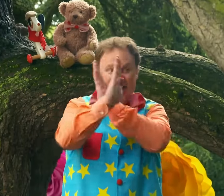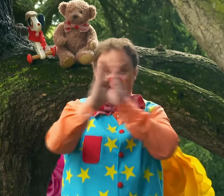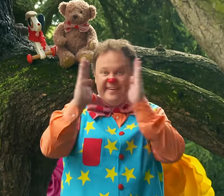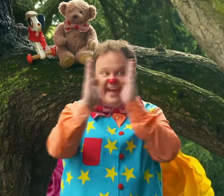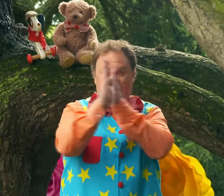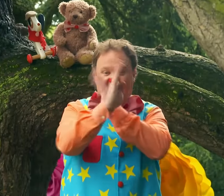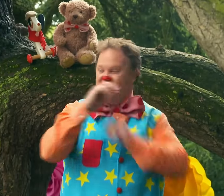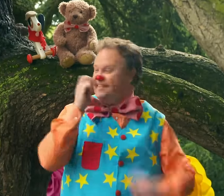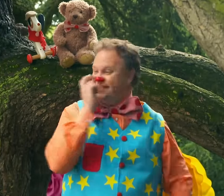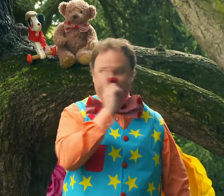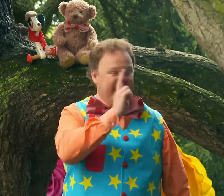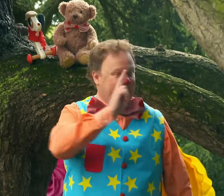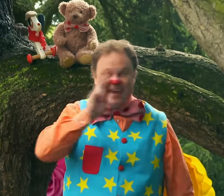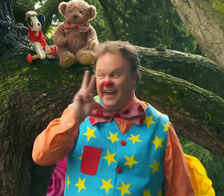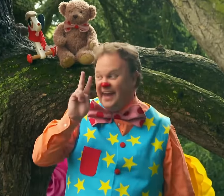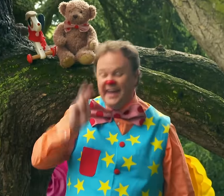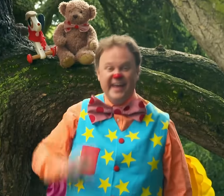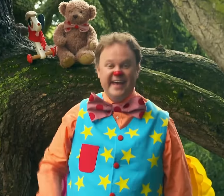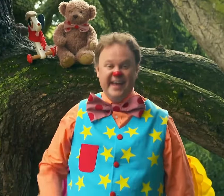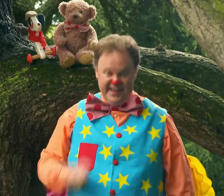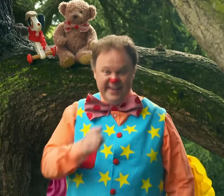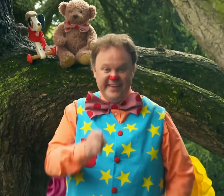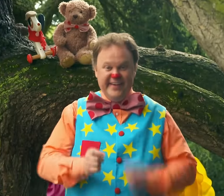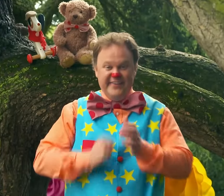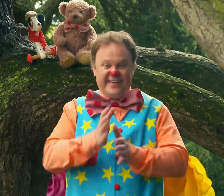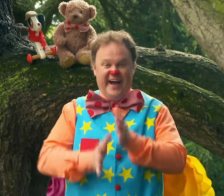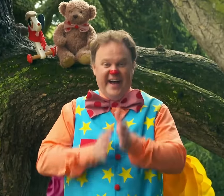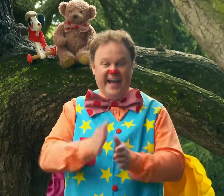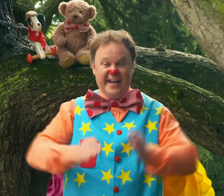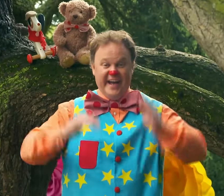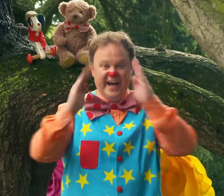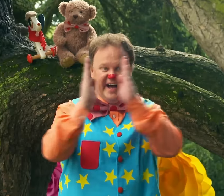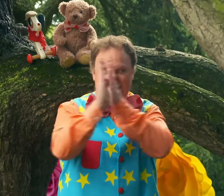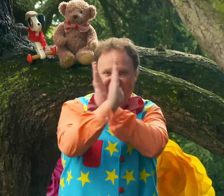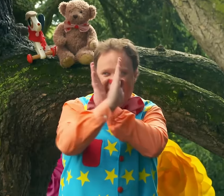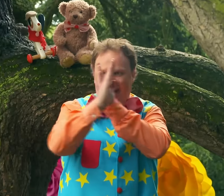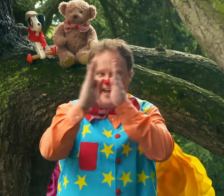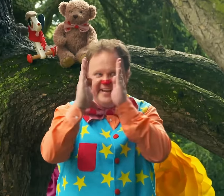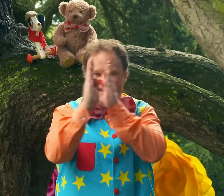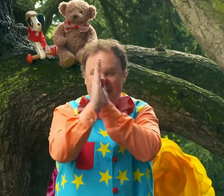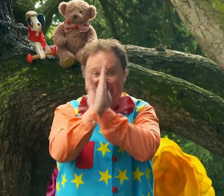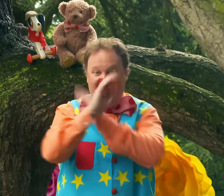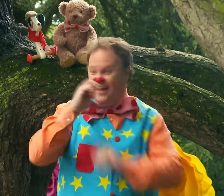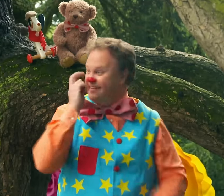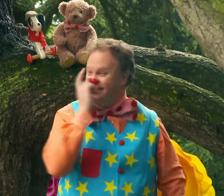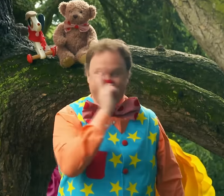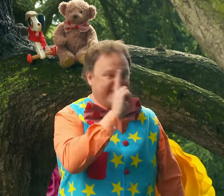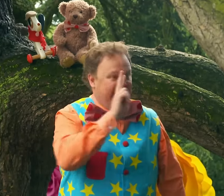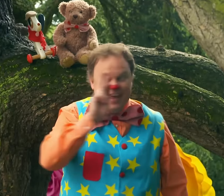Hide and seek. You sign hide and seek.